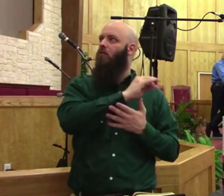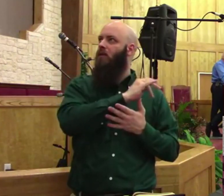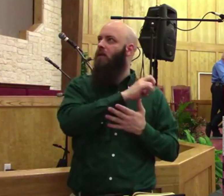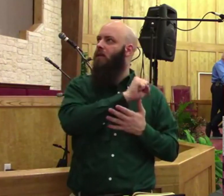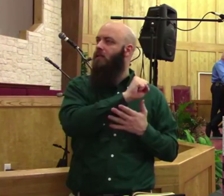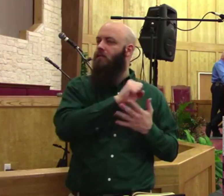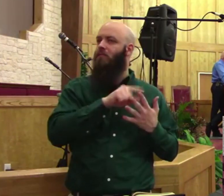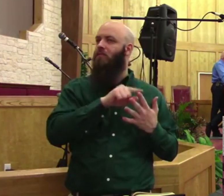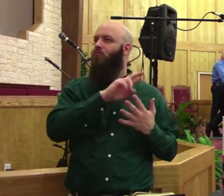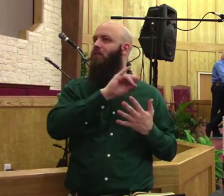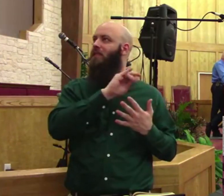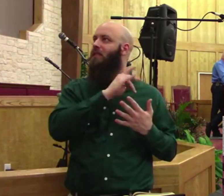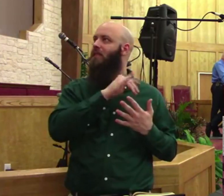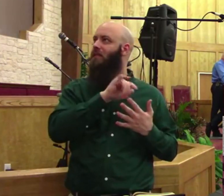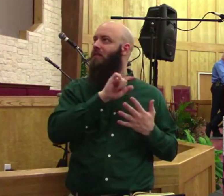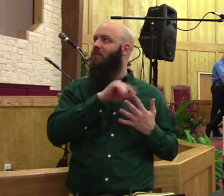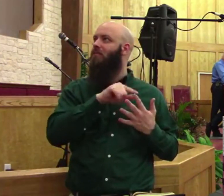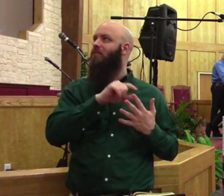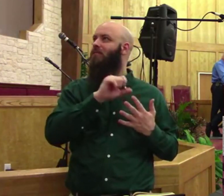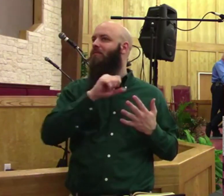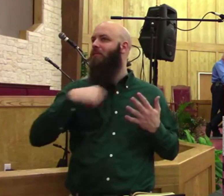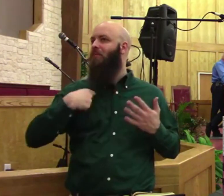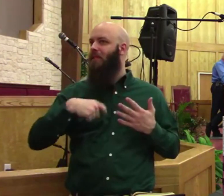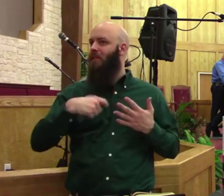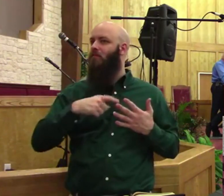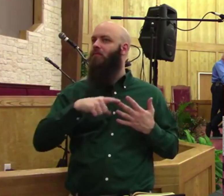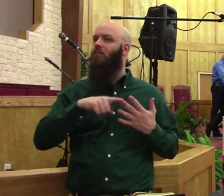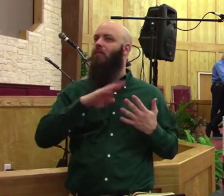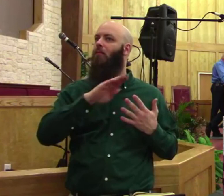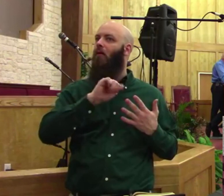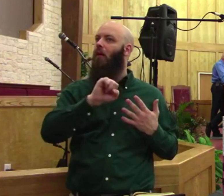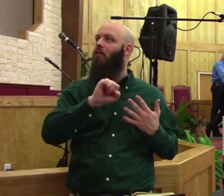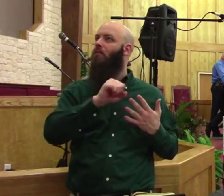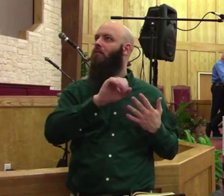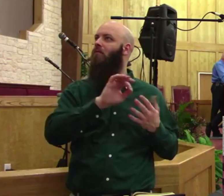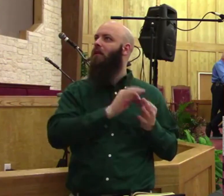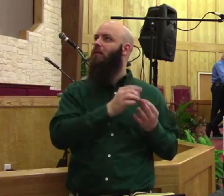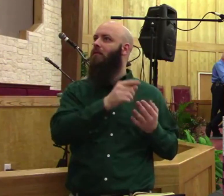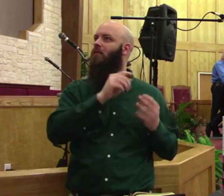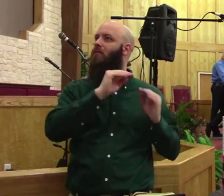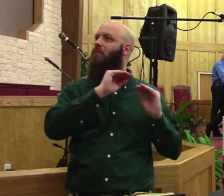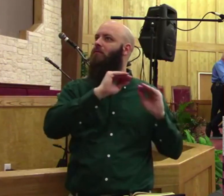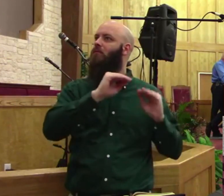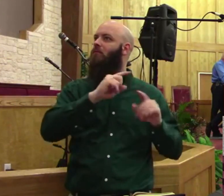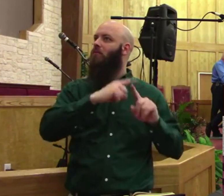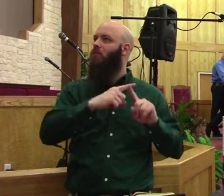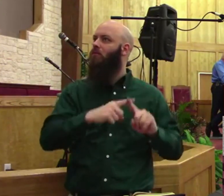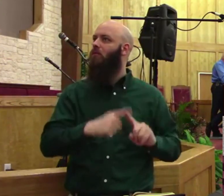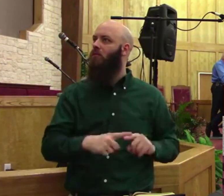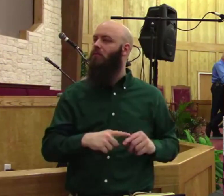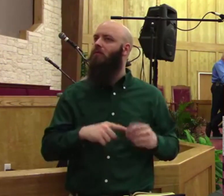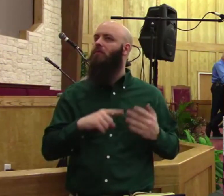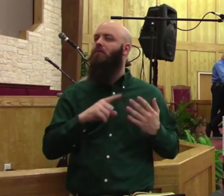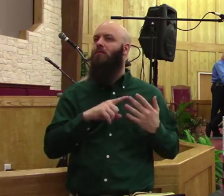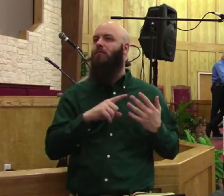Father, the Bass family teaching in Amsterdam,